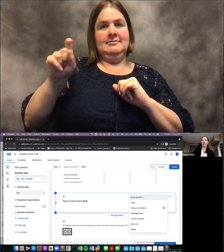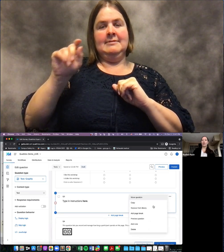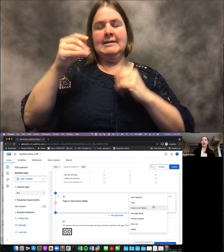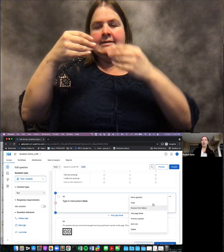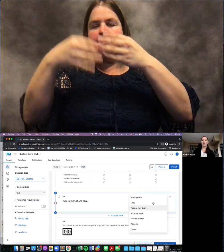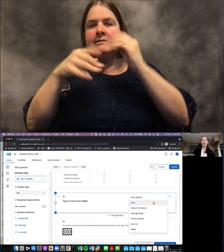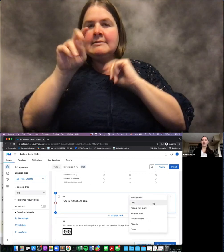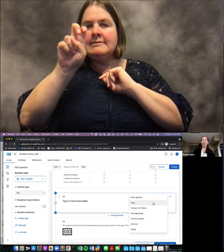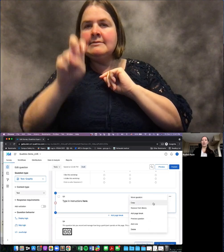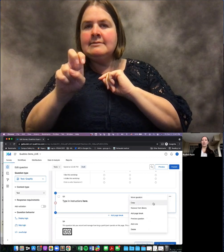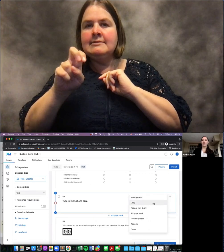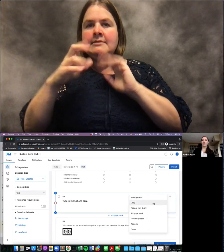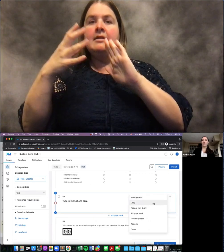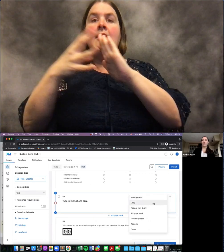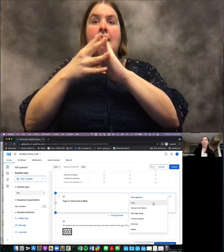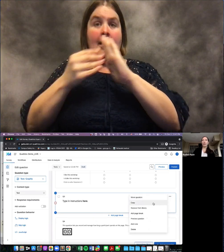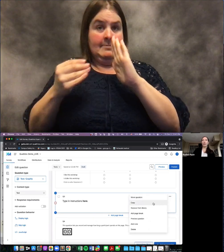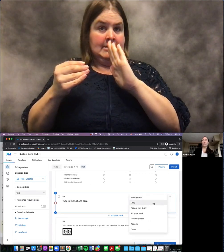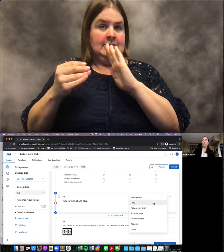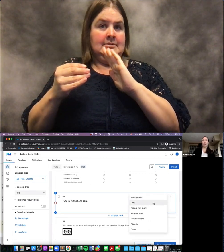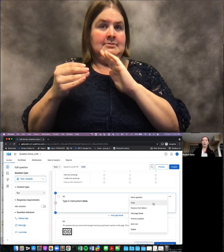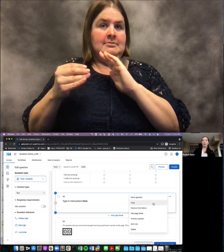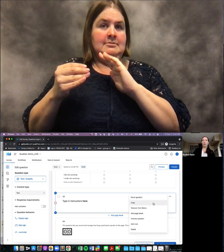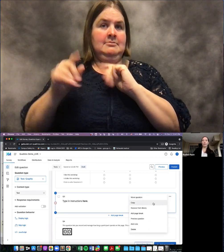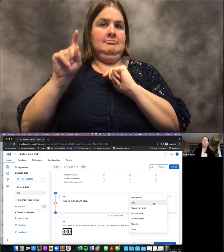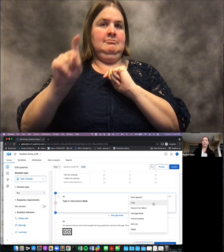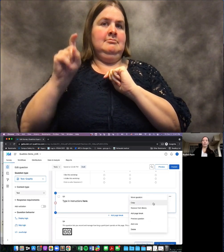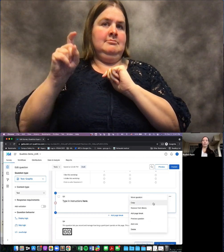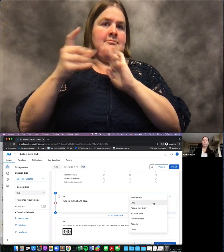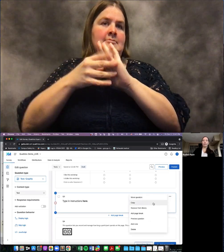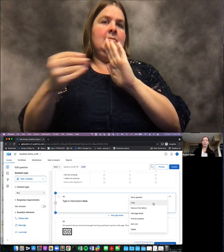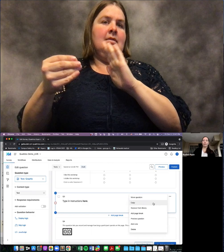and I could copy that question.